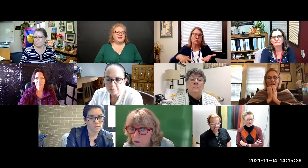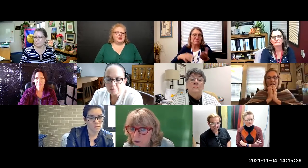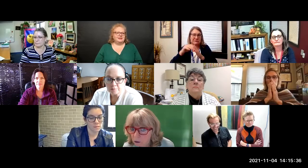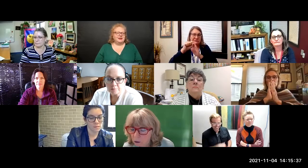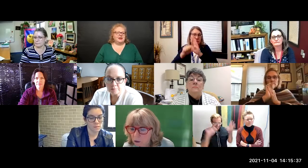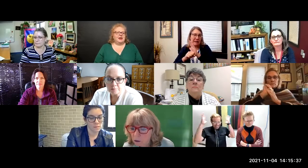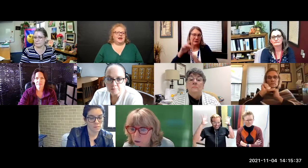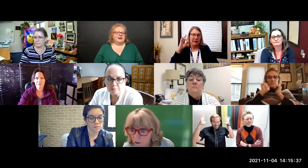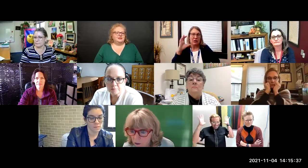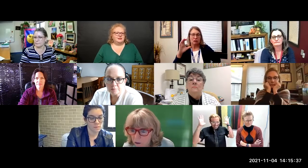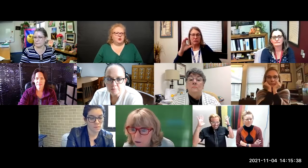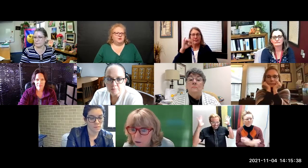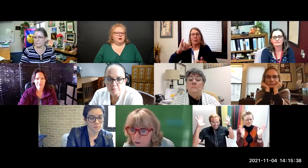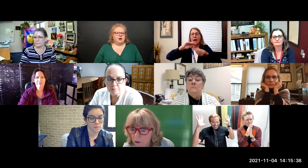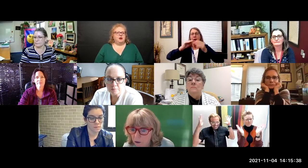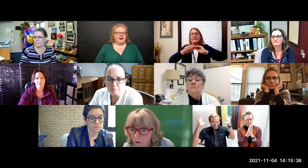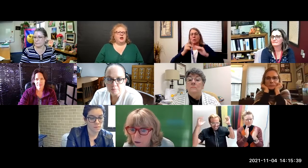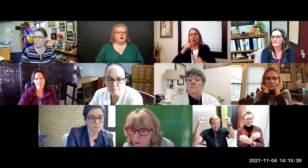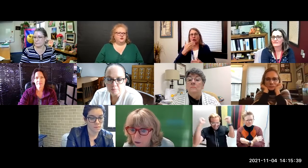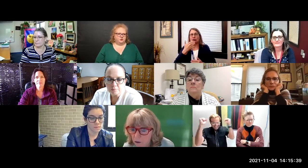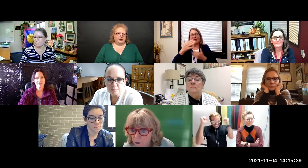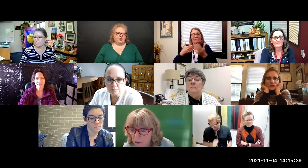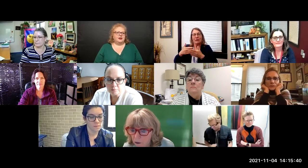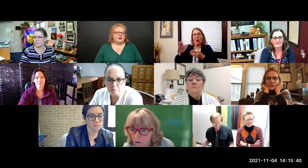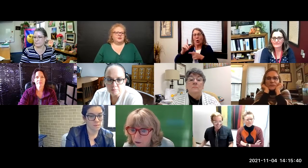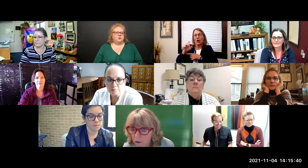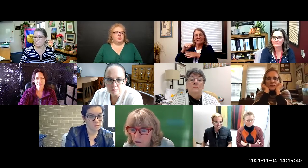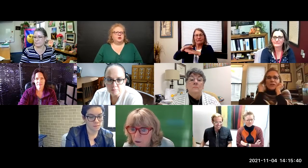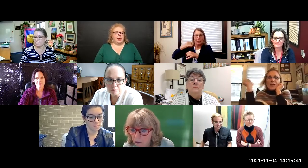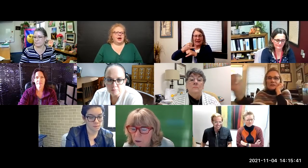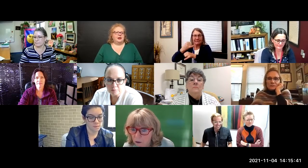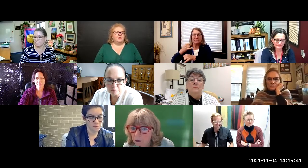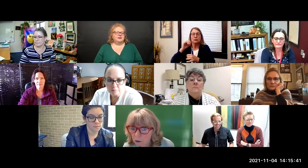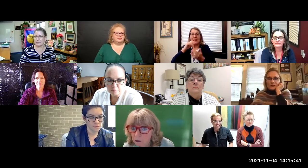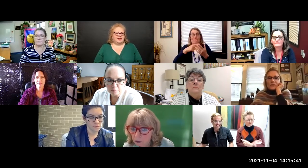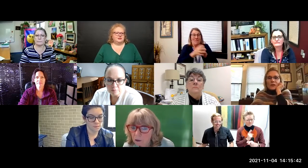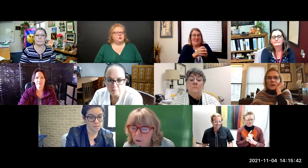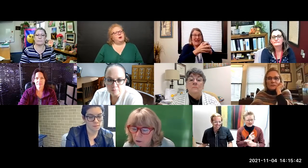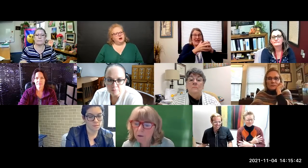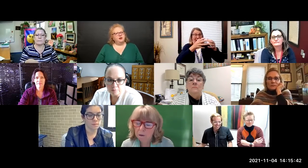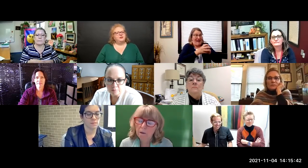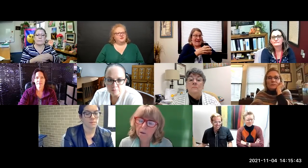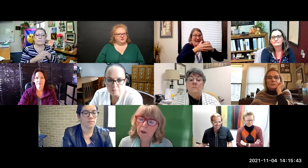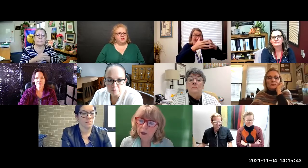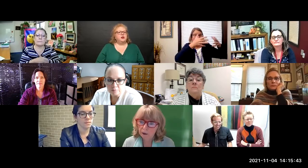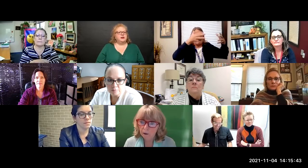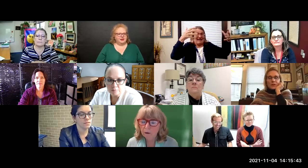state. And so we've got about 800 that we look at in the state. So about 150 on